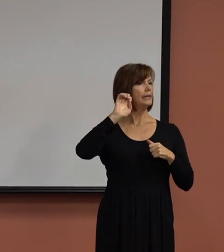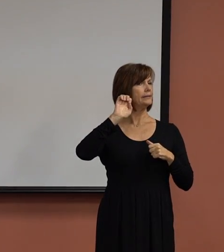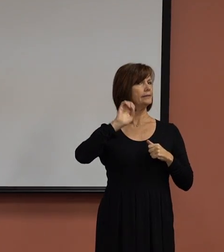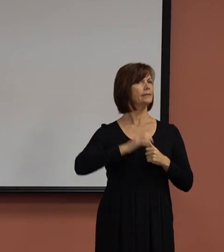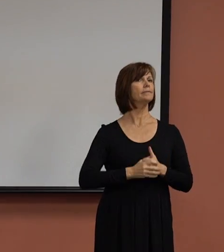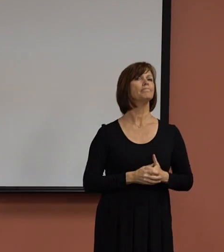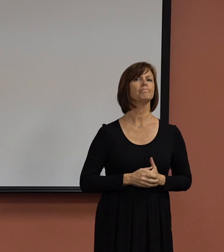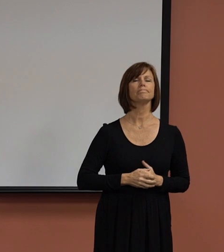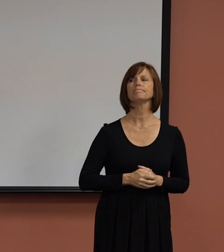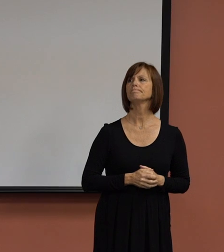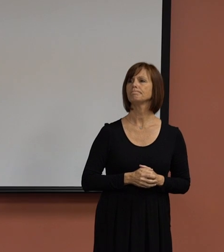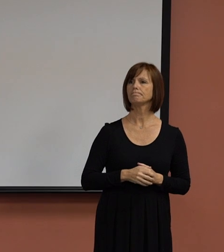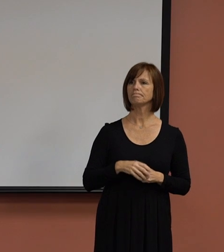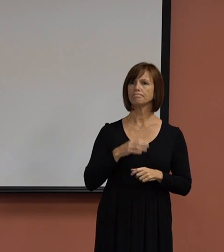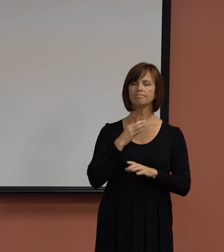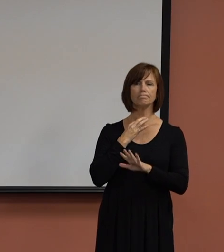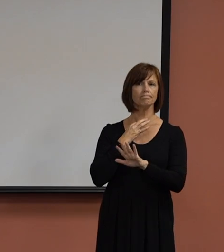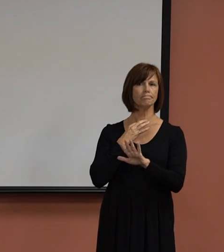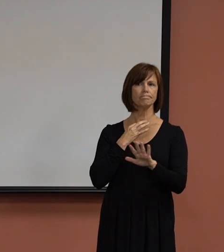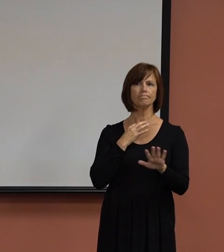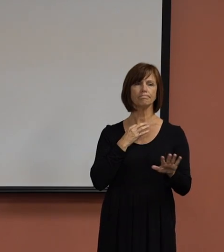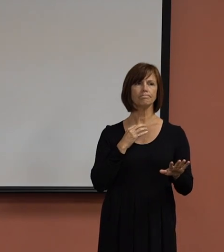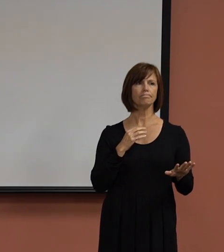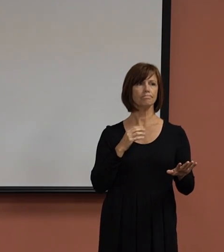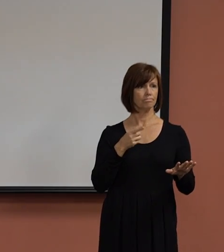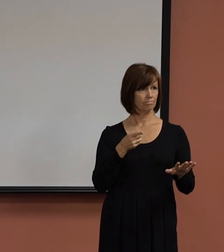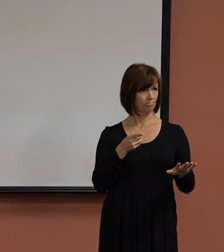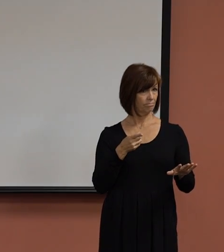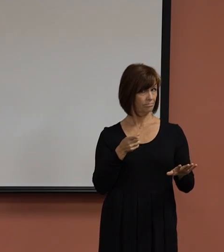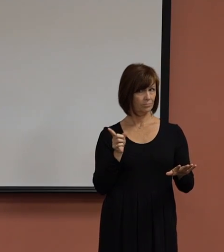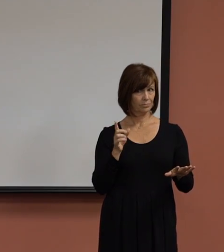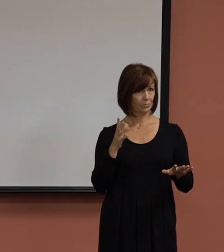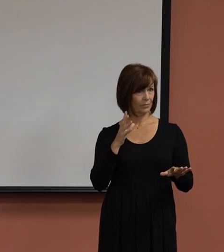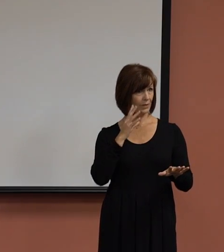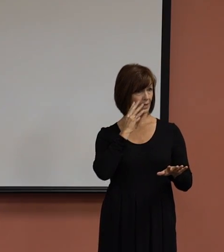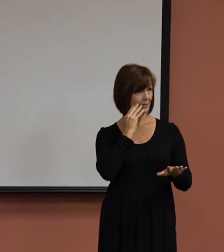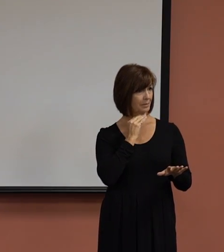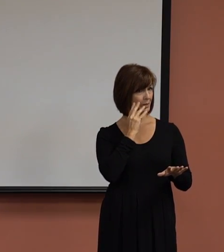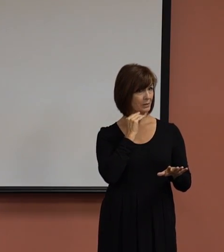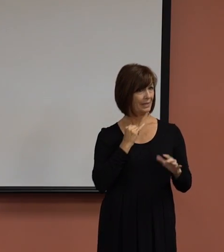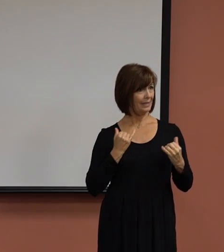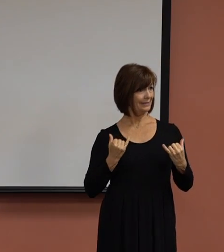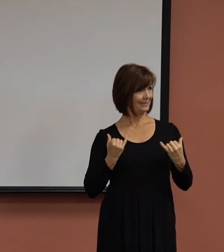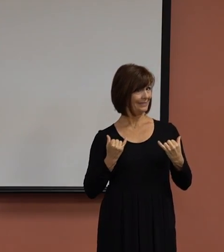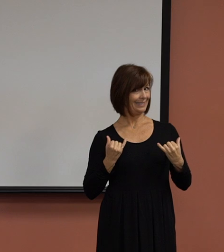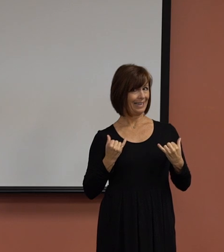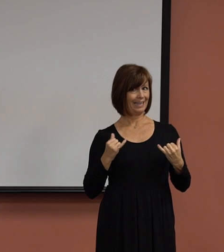case. Right. So how many of you have experienced that today?